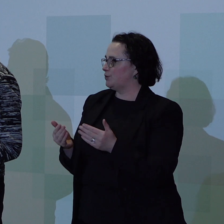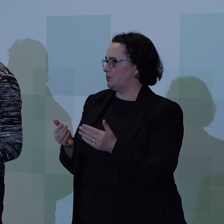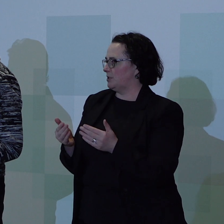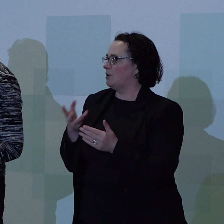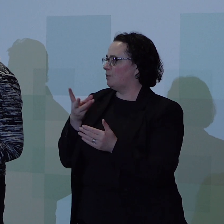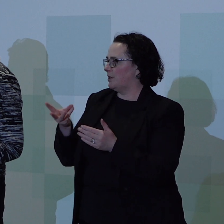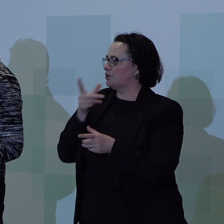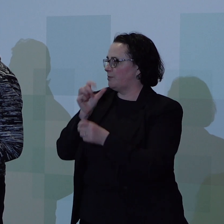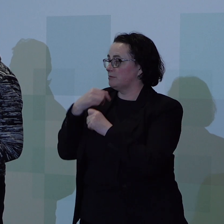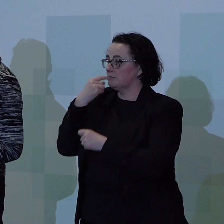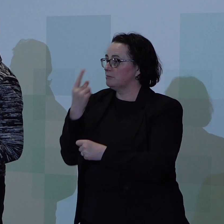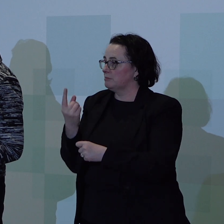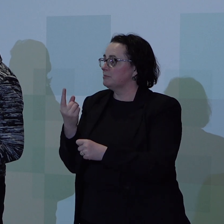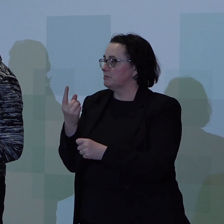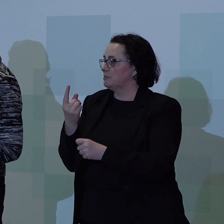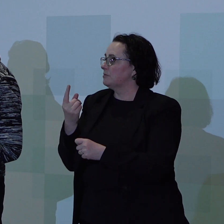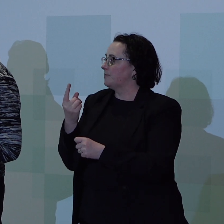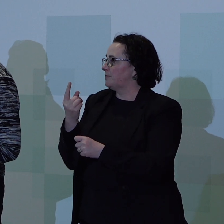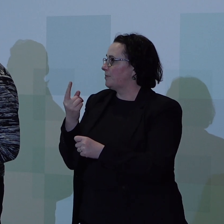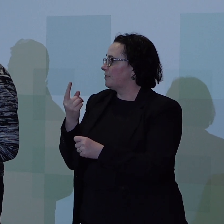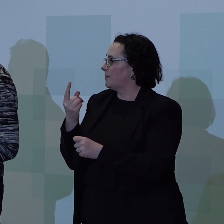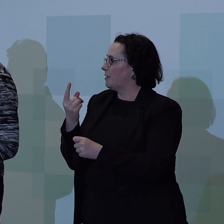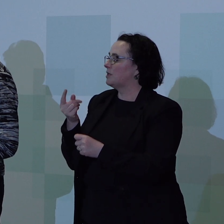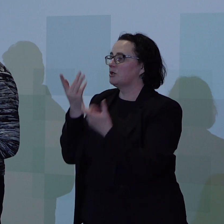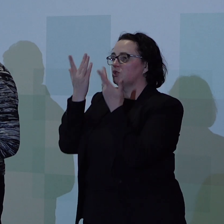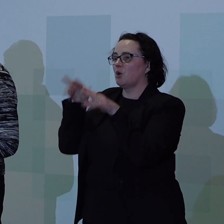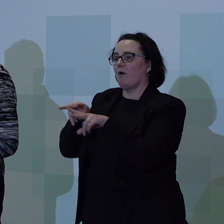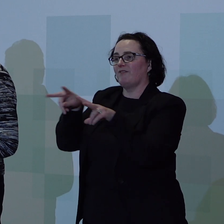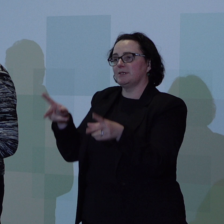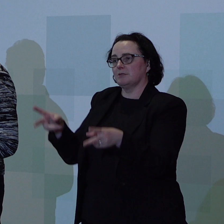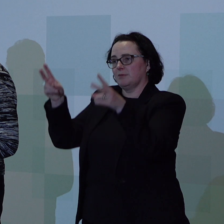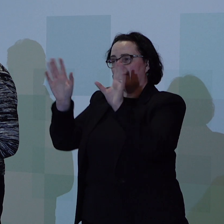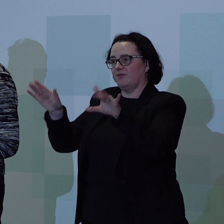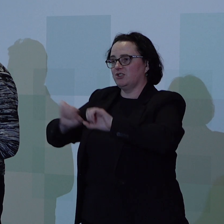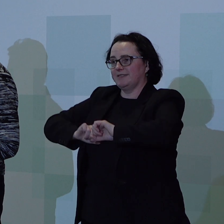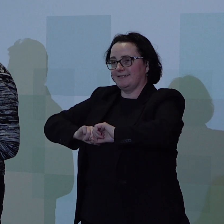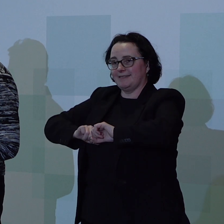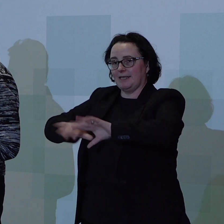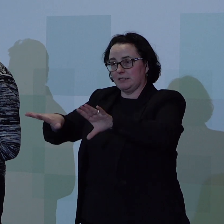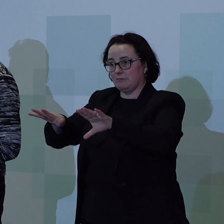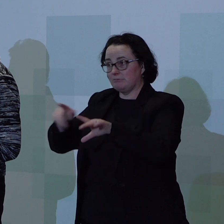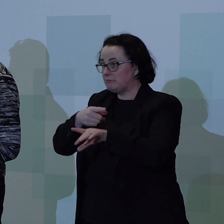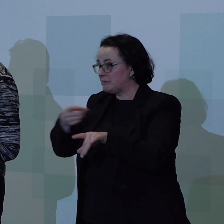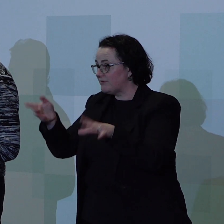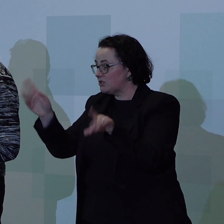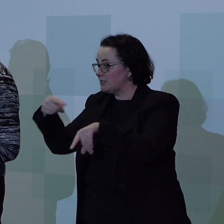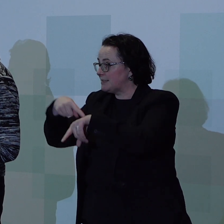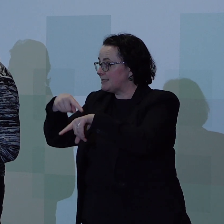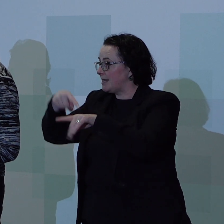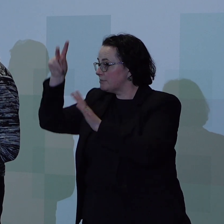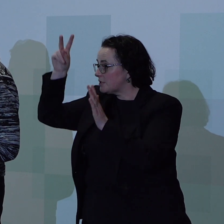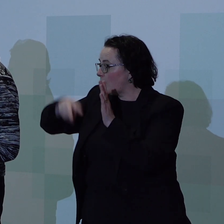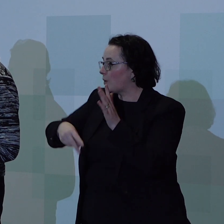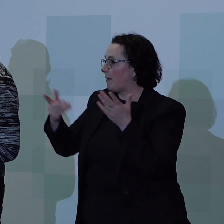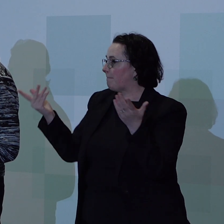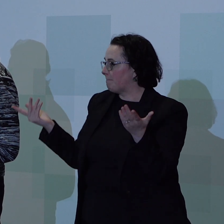be discussing tomorrow, we're going to run now a video that we have sent to the citizens here in the room, but you may not all have had time to look at